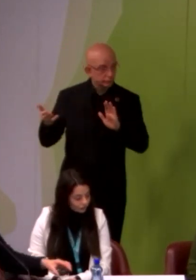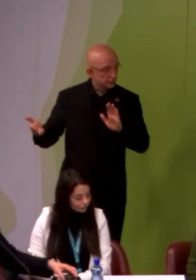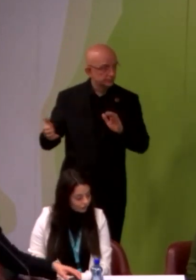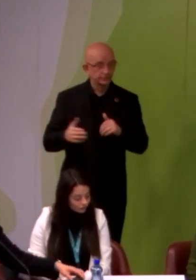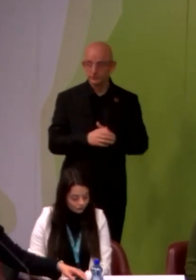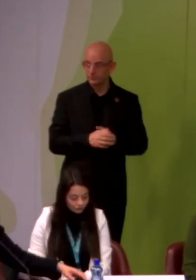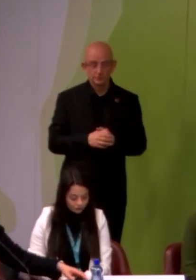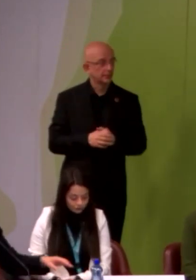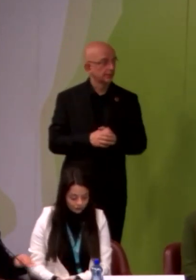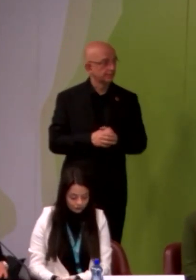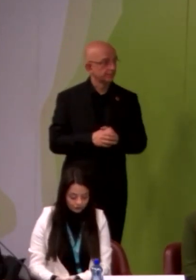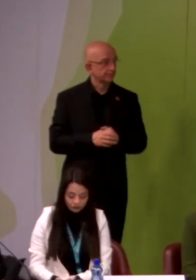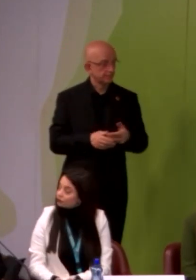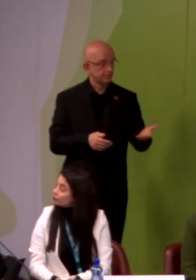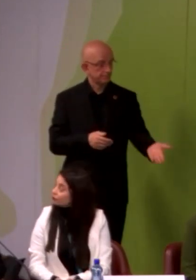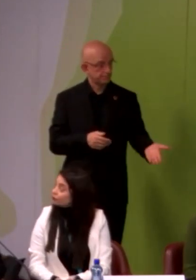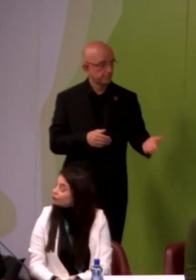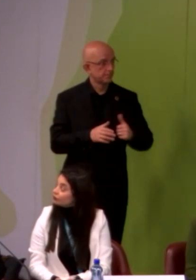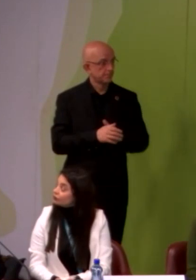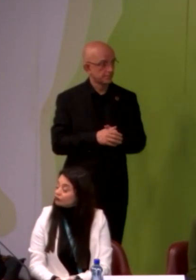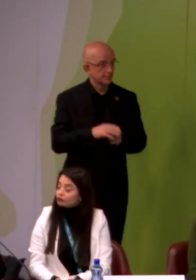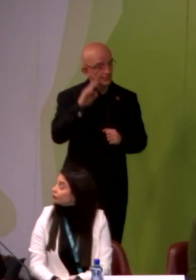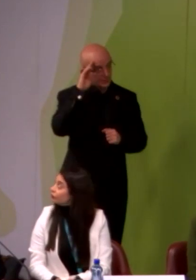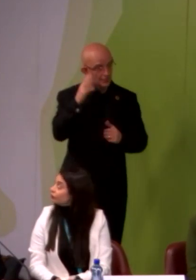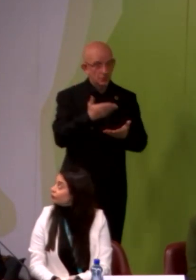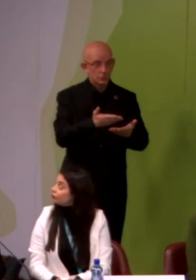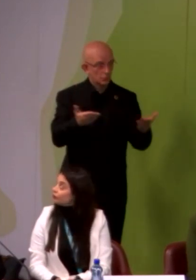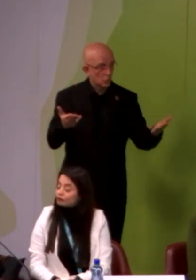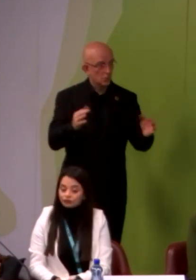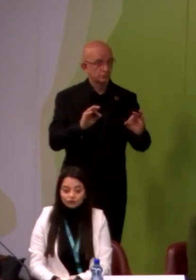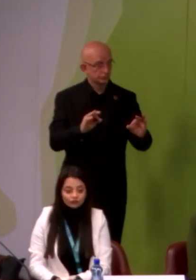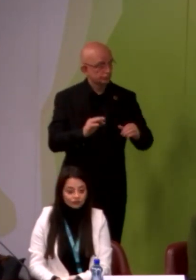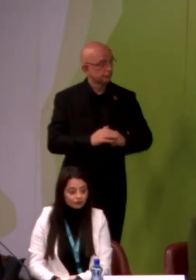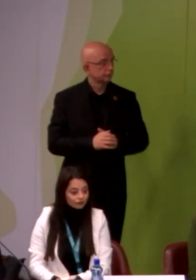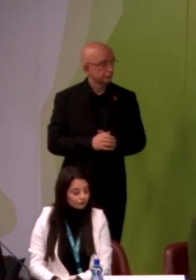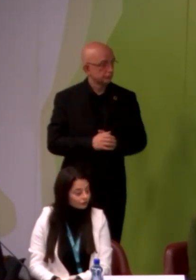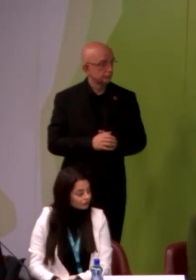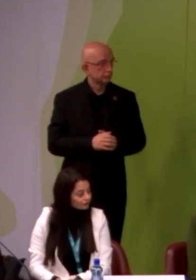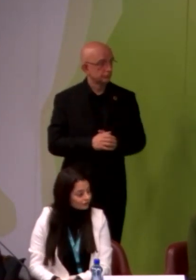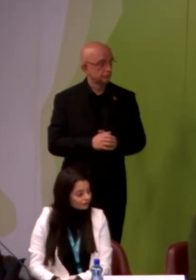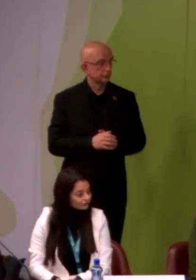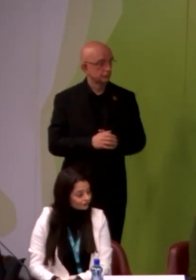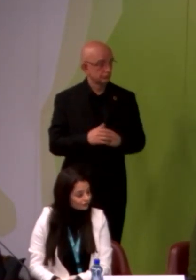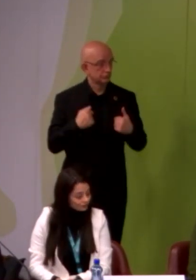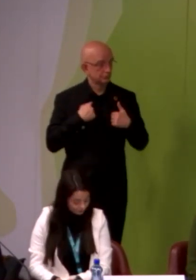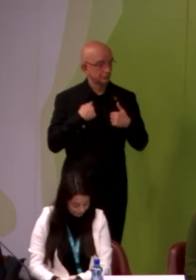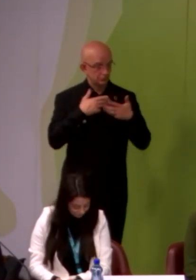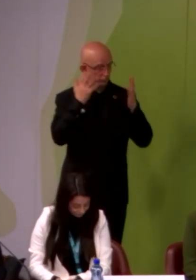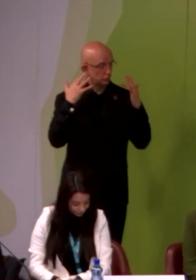Hi, everybody. My name is Nicola Banks. I am blonde and I'm wearing a green